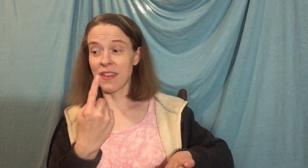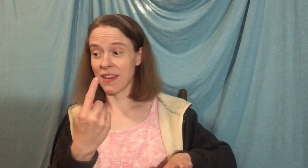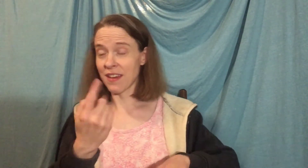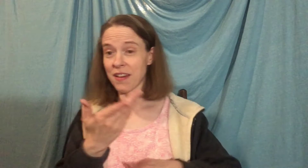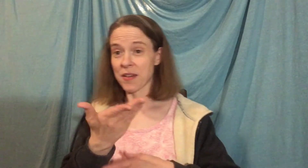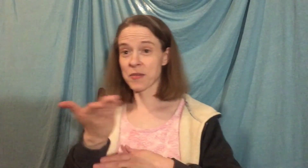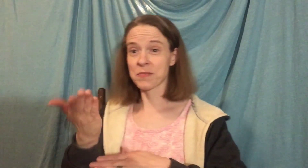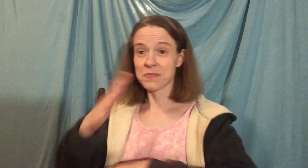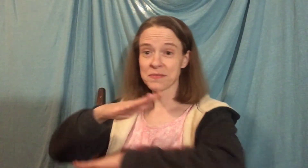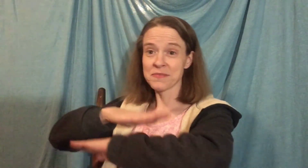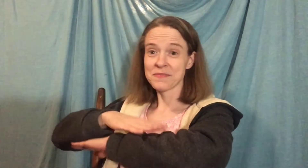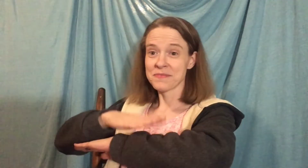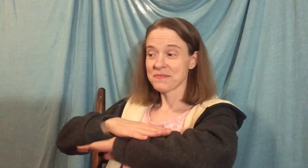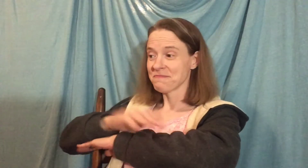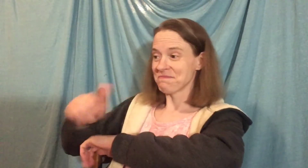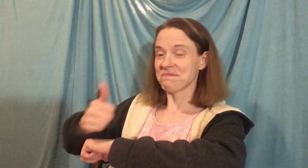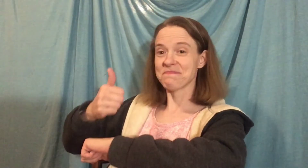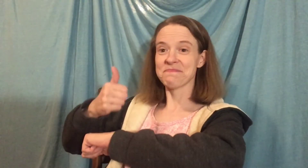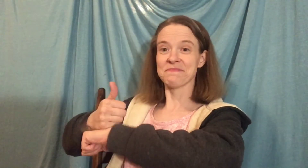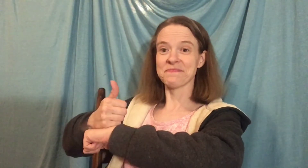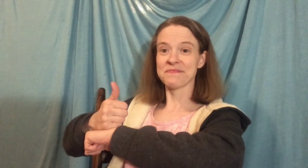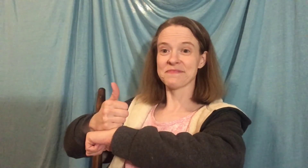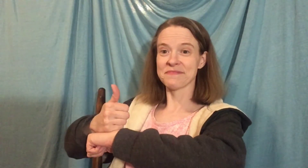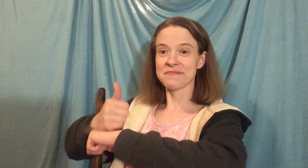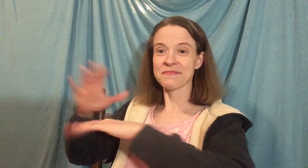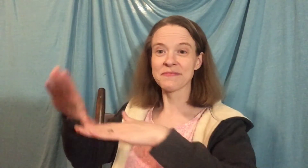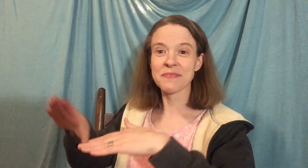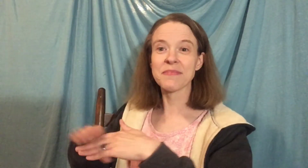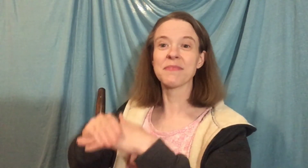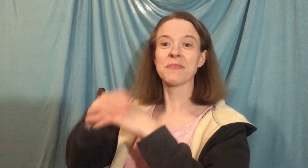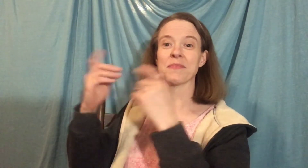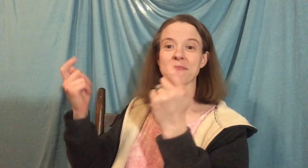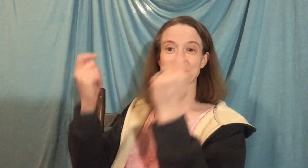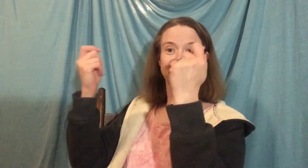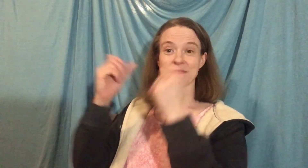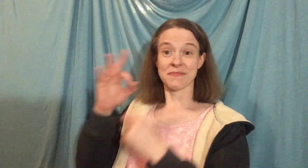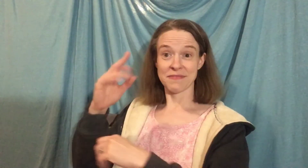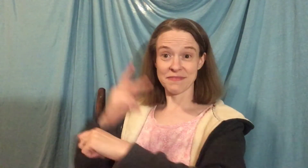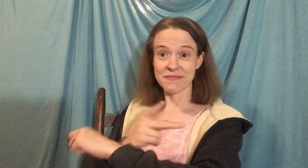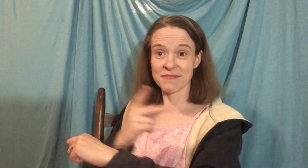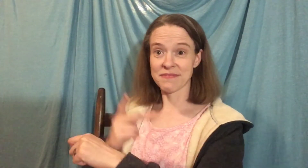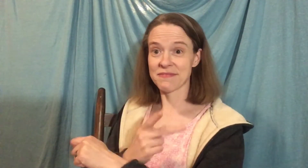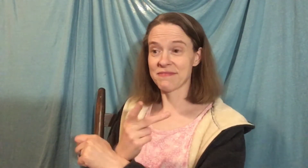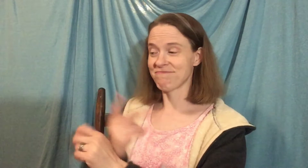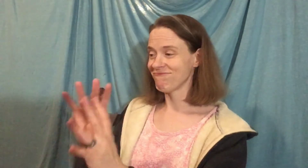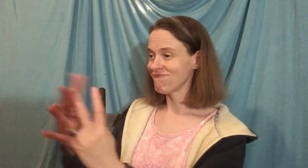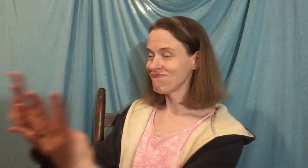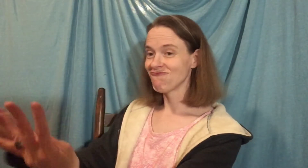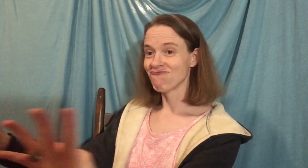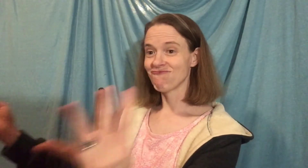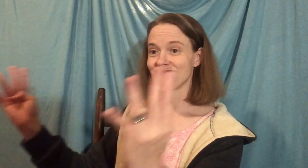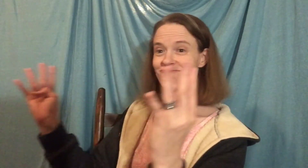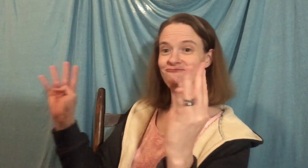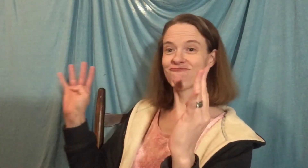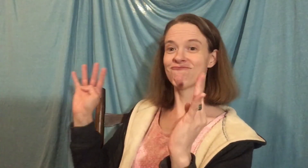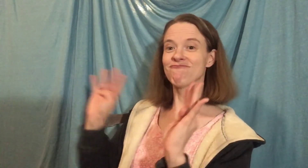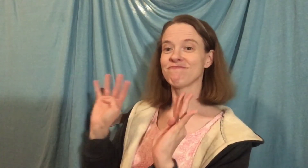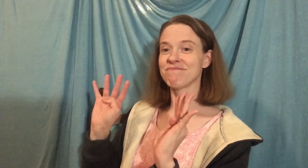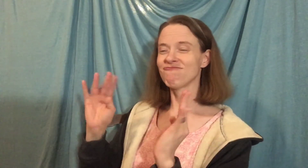what if they came to this table that's been set for the wedding feast of the Lamb, and